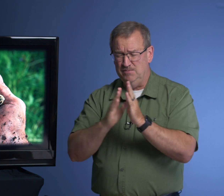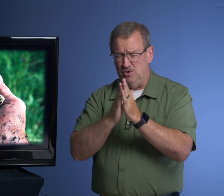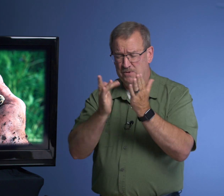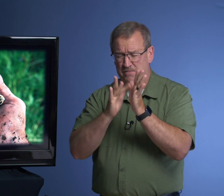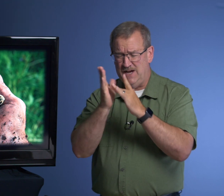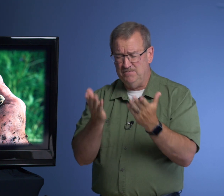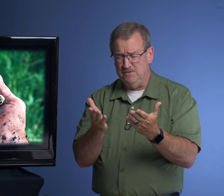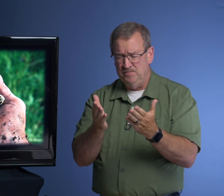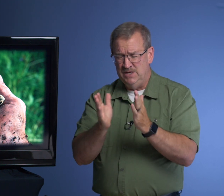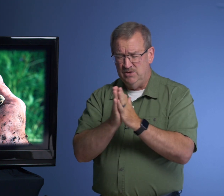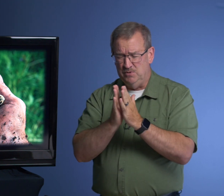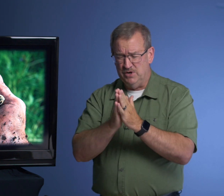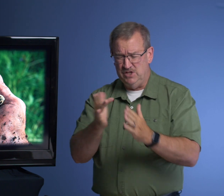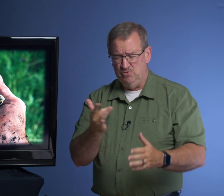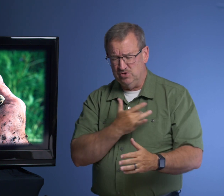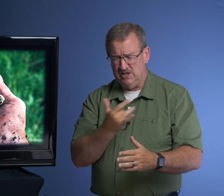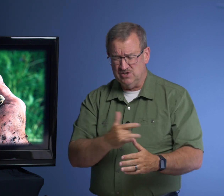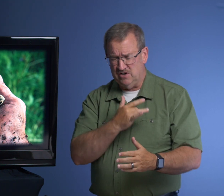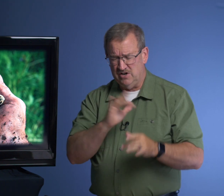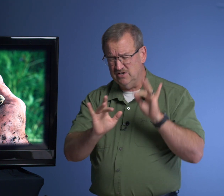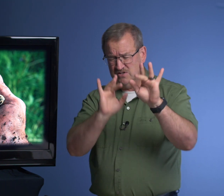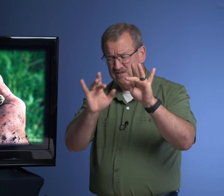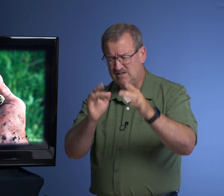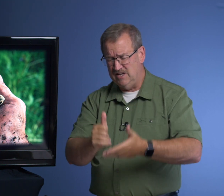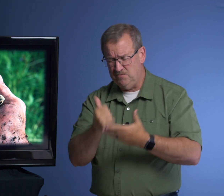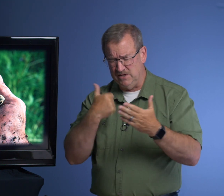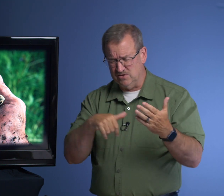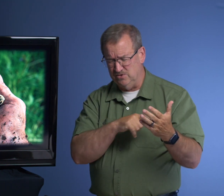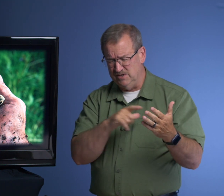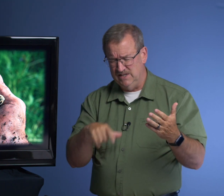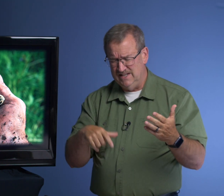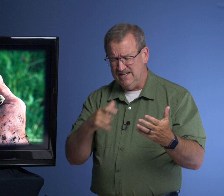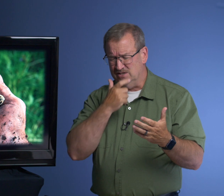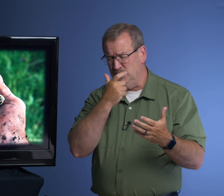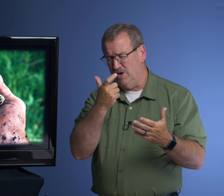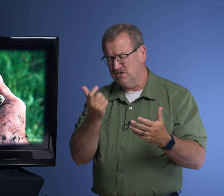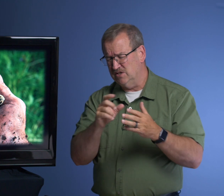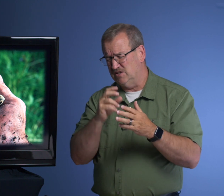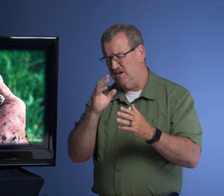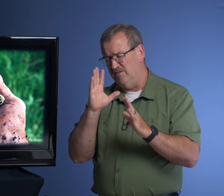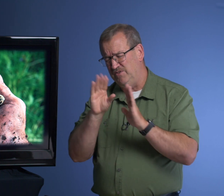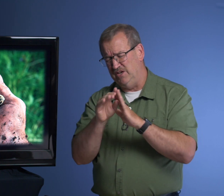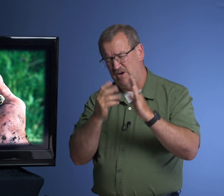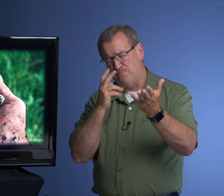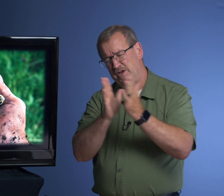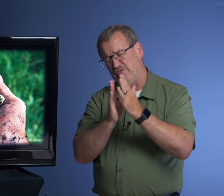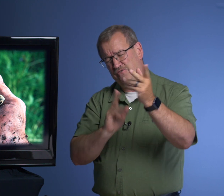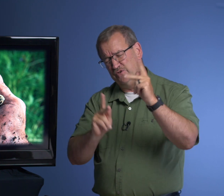open the Bible. We pray that you will touch our hearts. Help us, Lord. As we watch this video, I pray for the folks